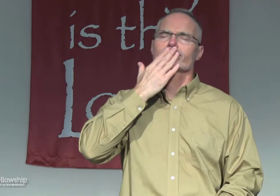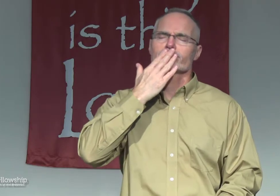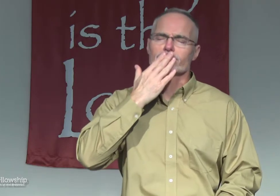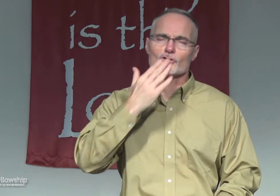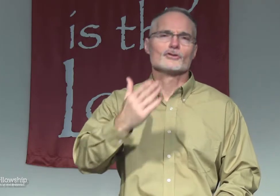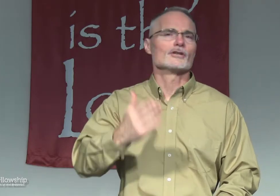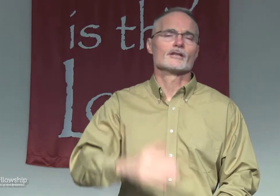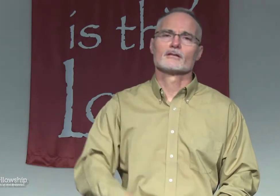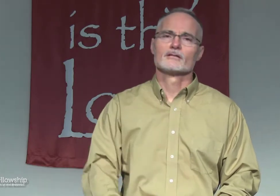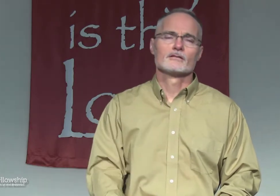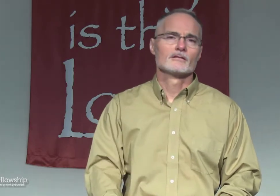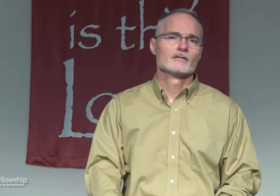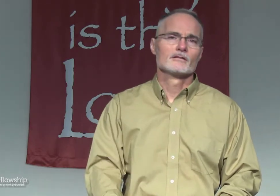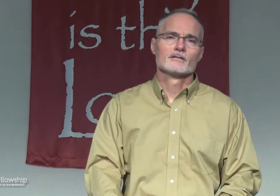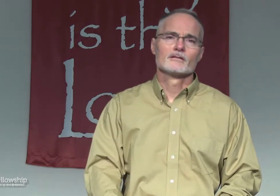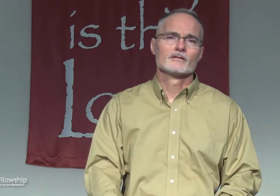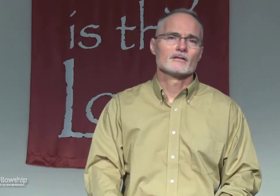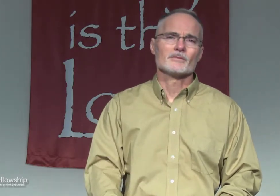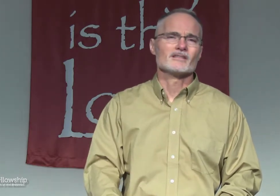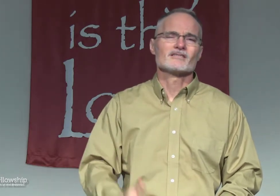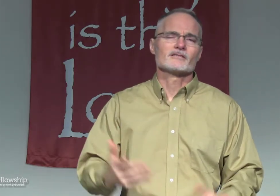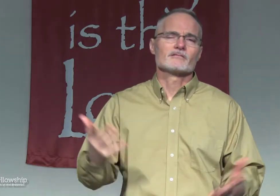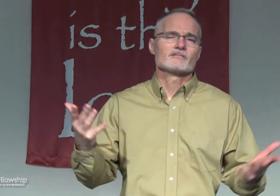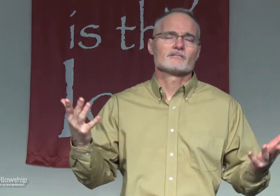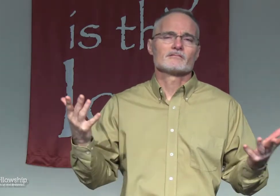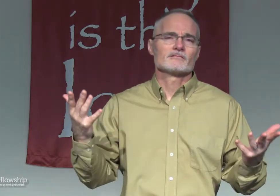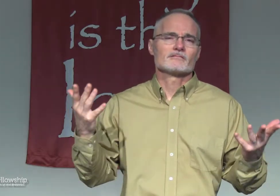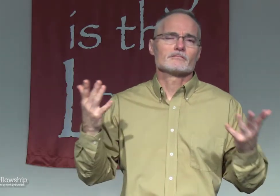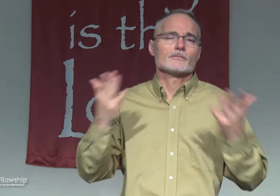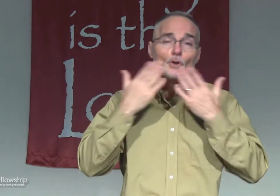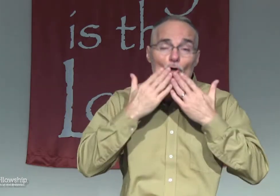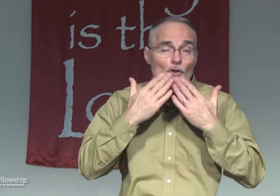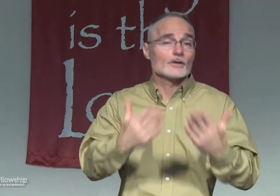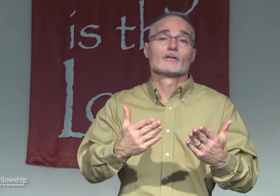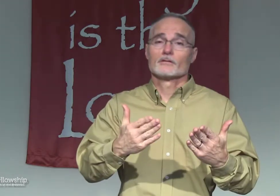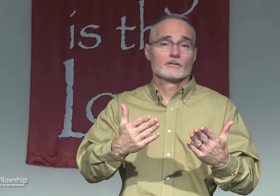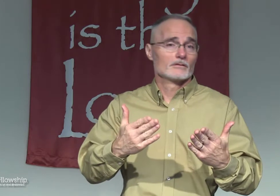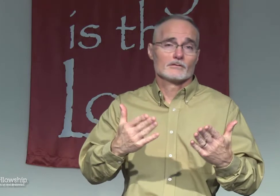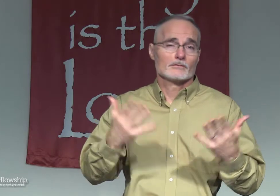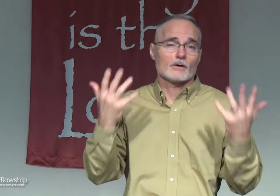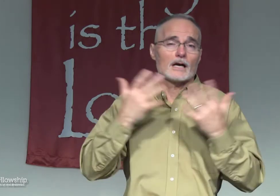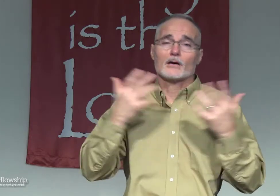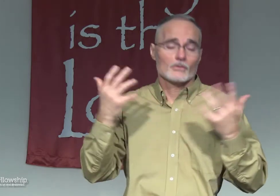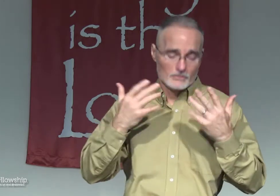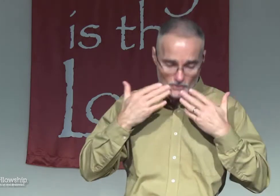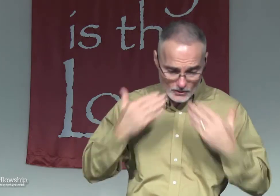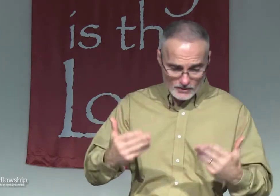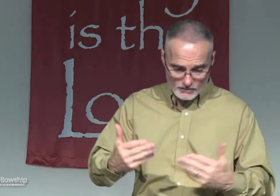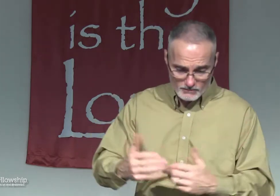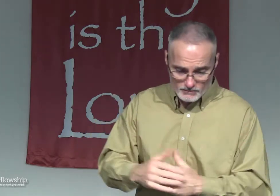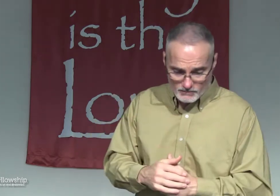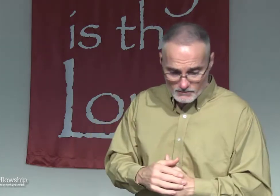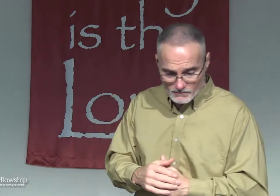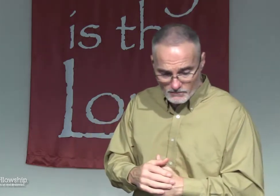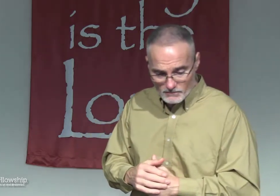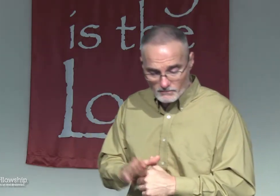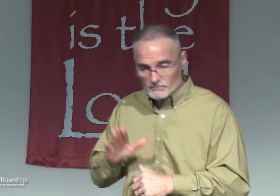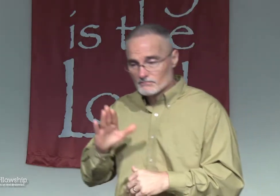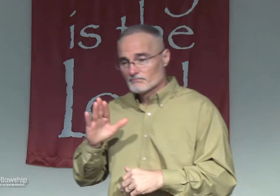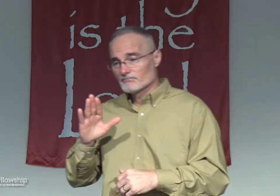Other people may be so good, just so good,